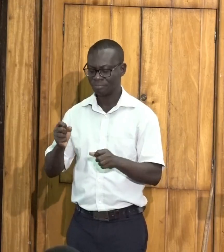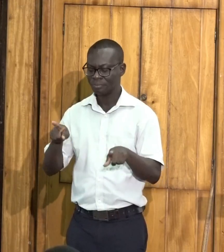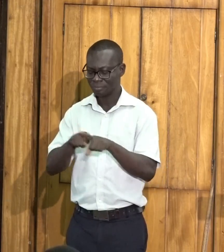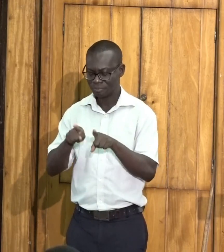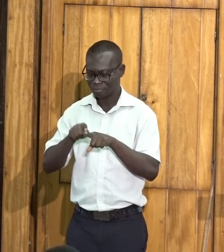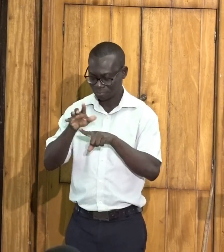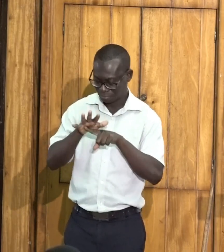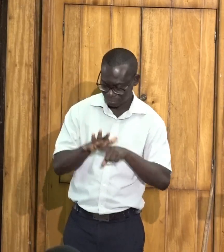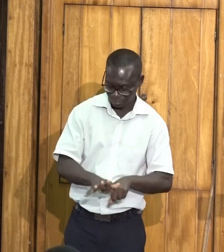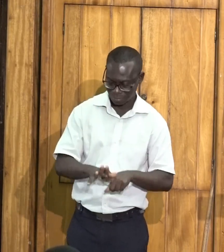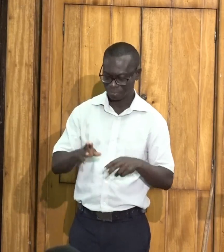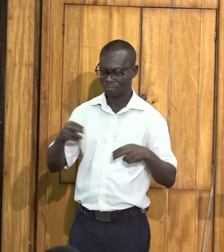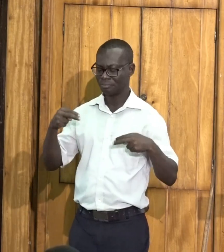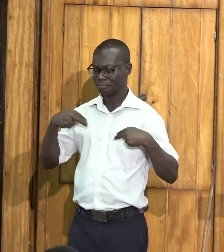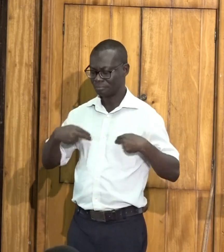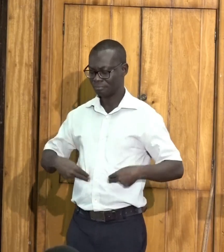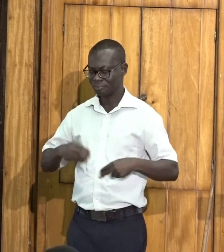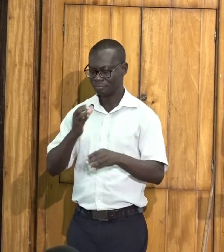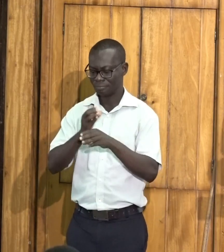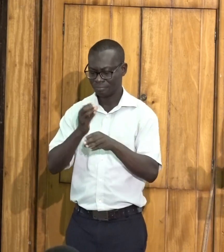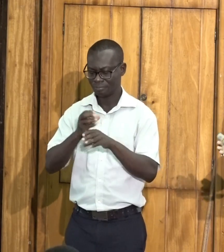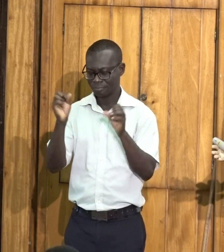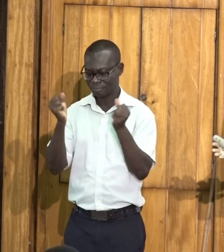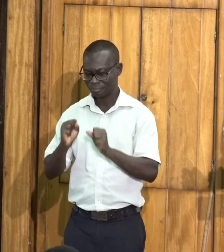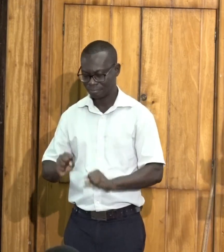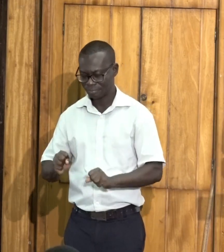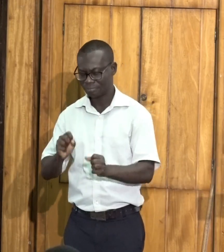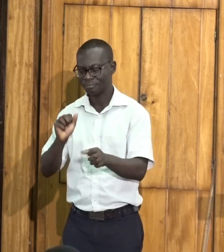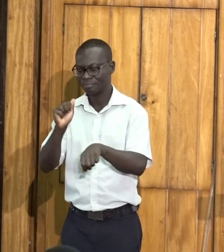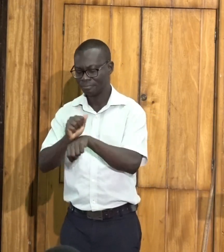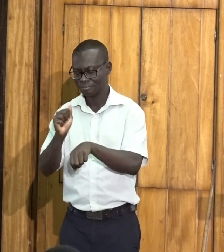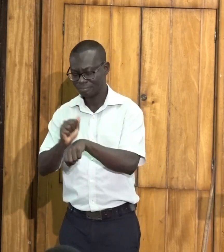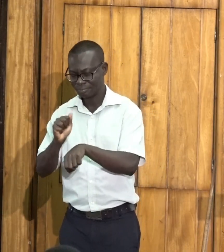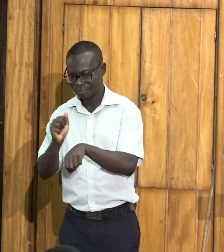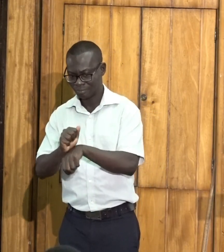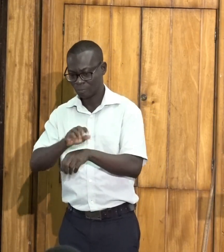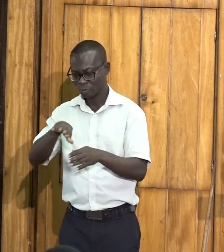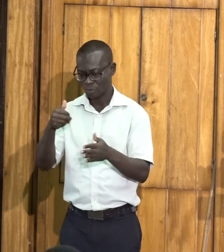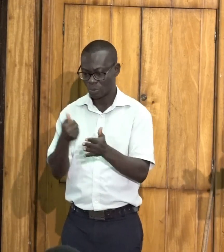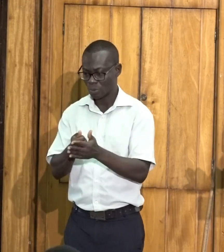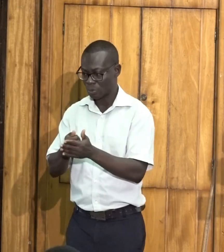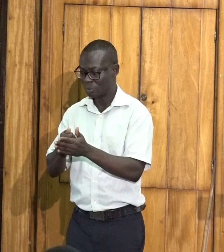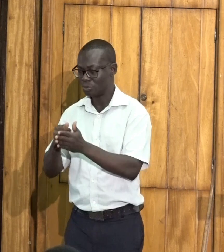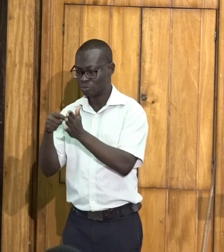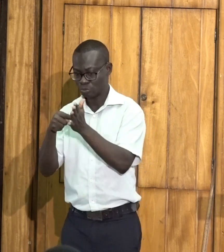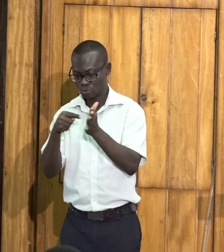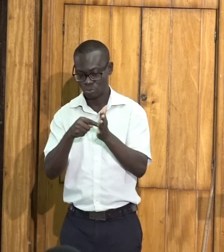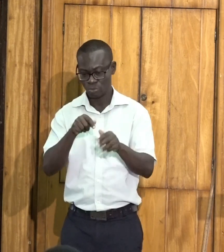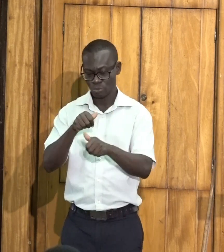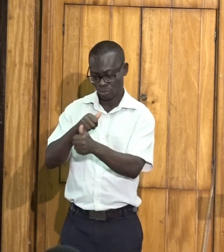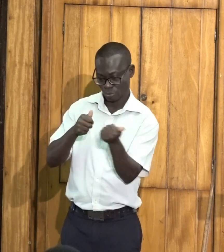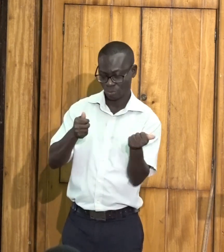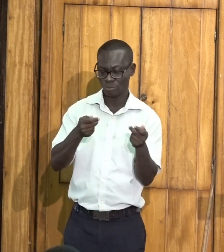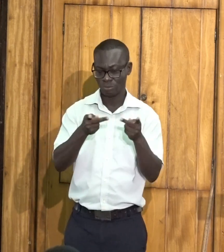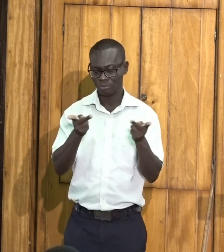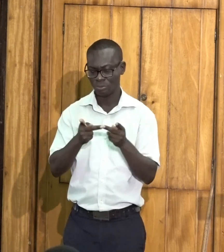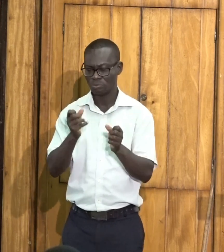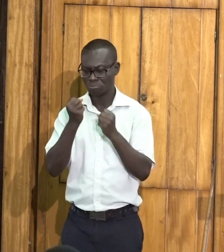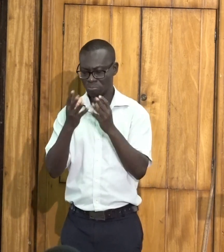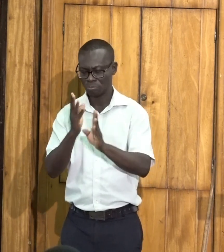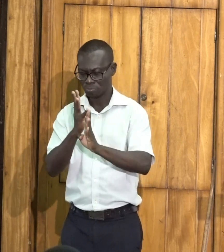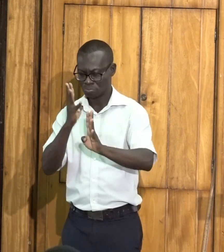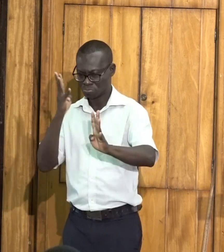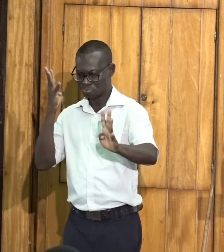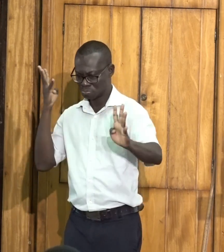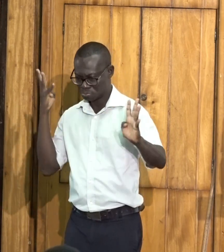these central facilities, the hubs, we noticed when all these referrals were done, there was a large queue, and